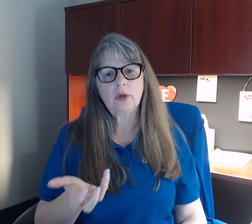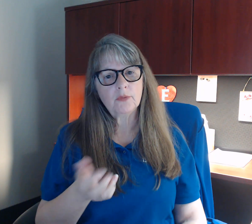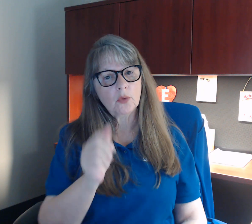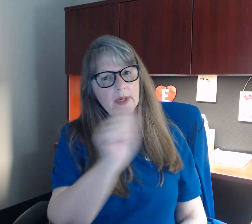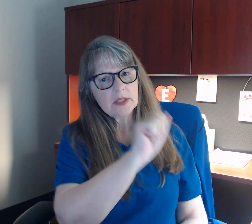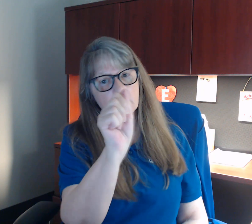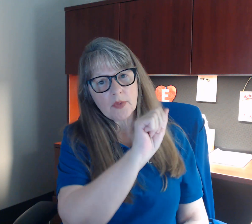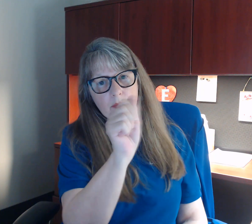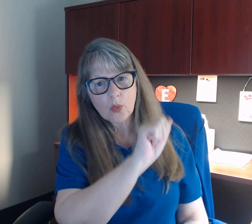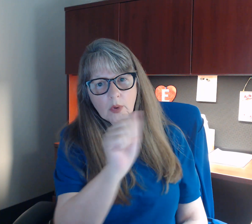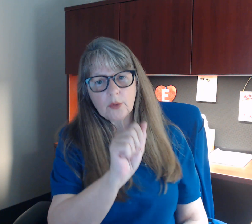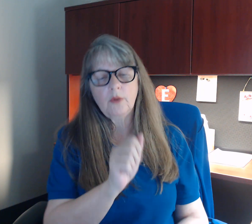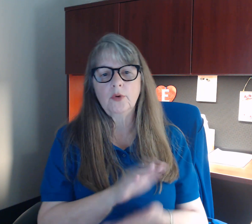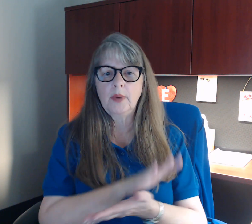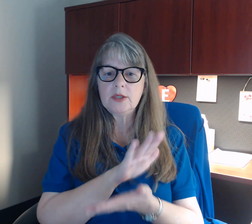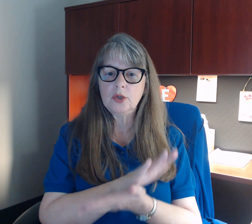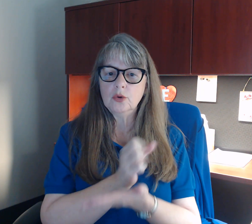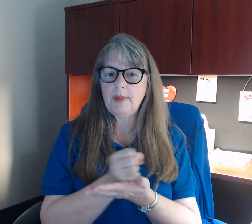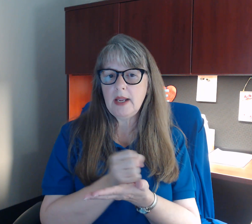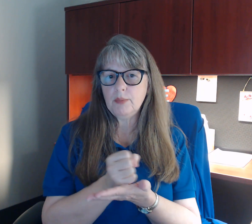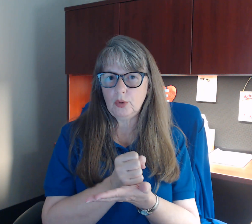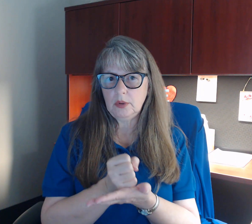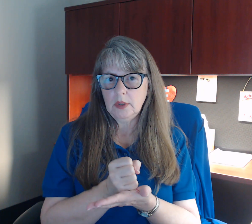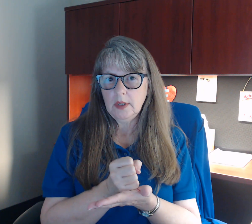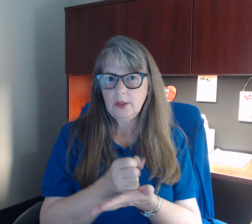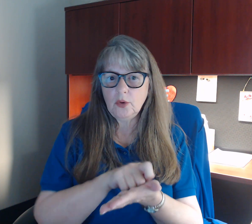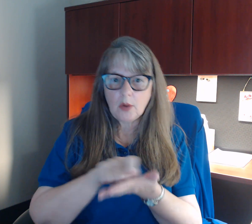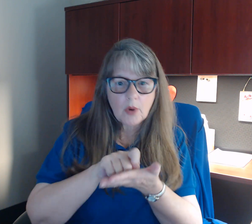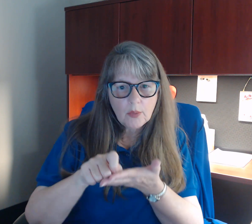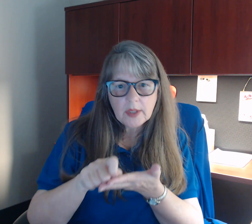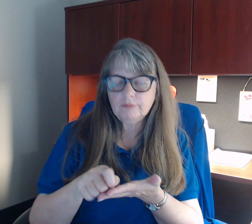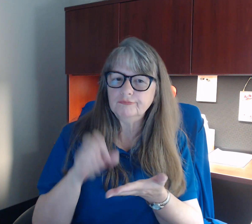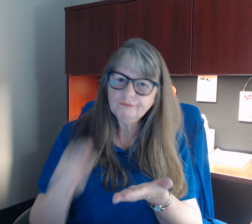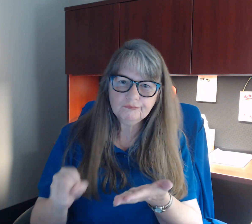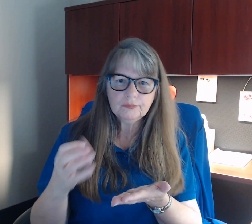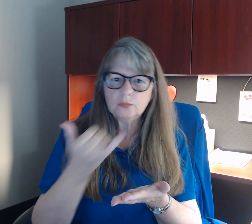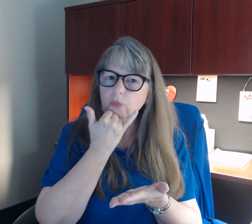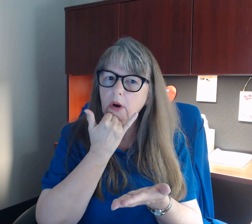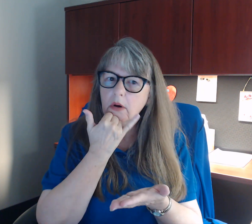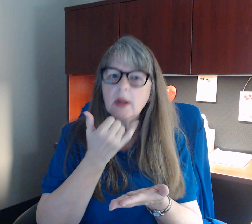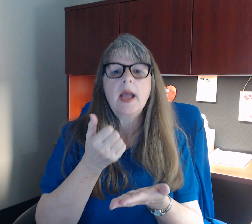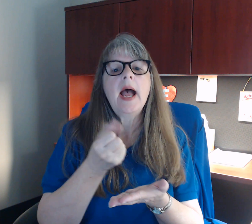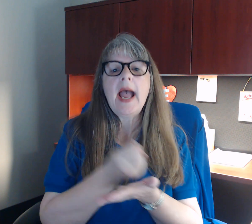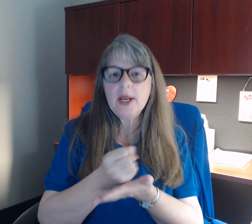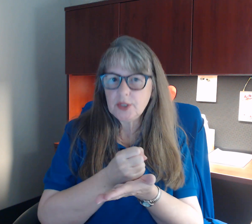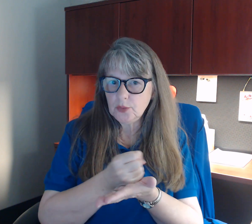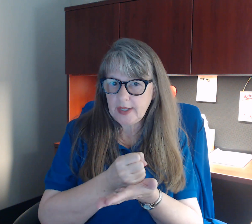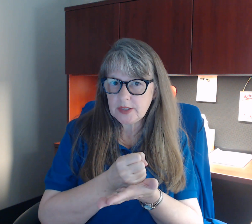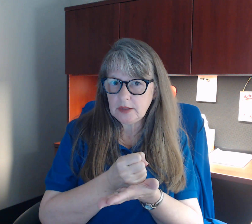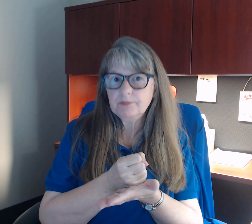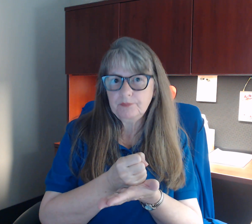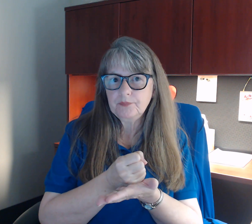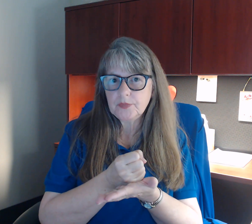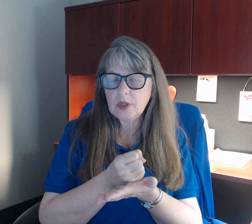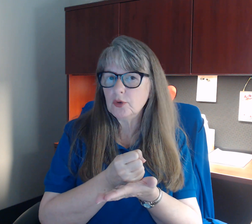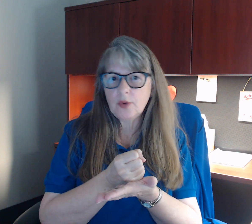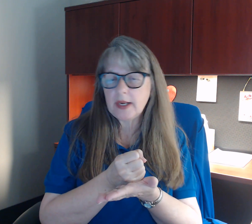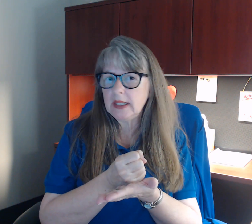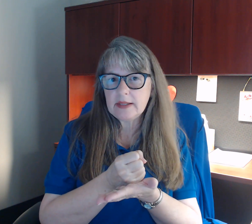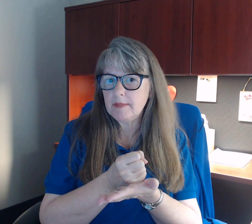you're erasing on the board or if you're erasing your paper, I wrote it wrong, I had to erase it. So you're not going to get that mixed up